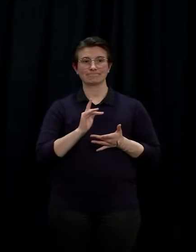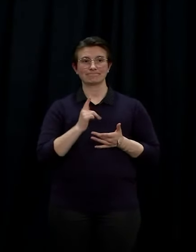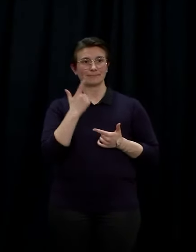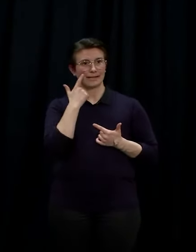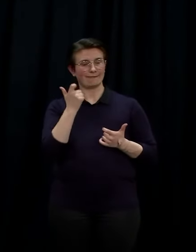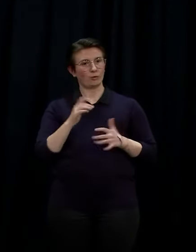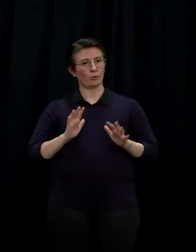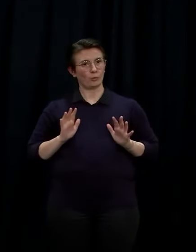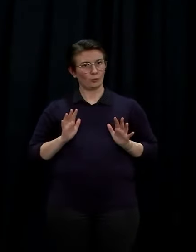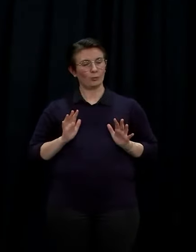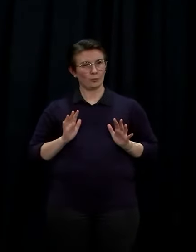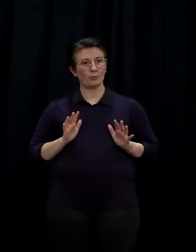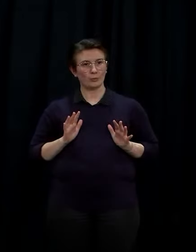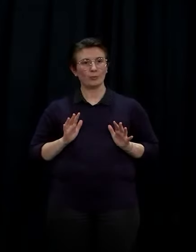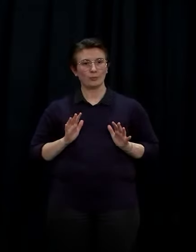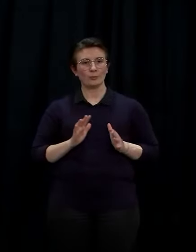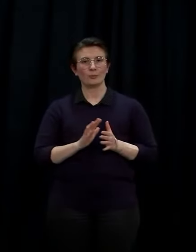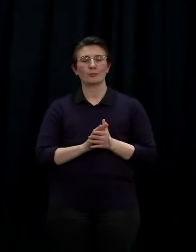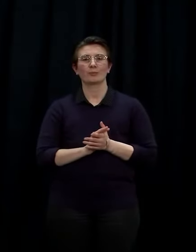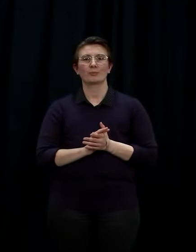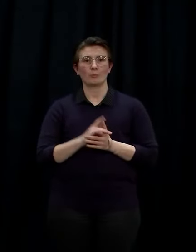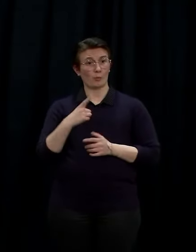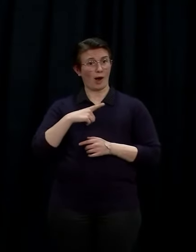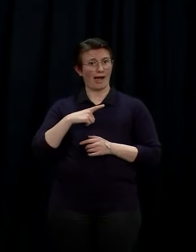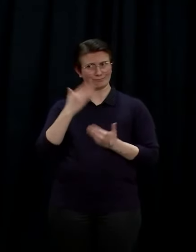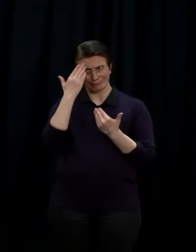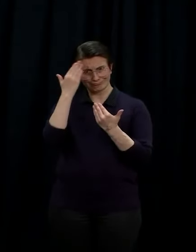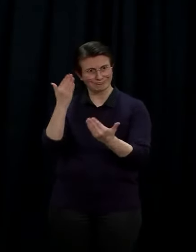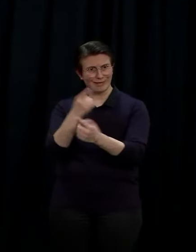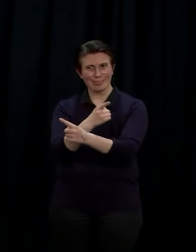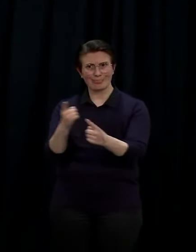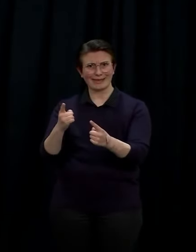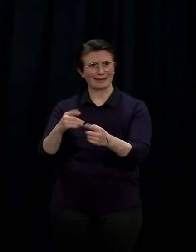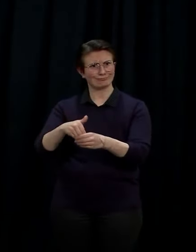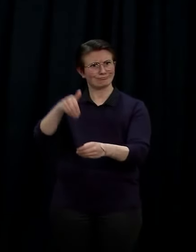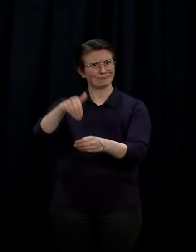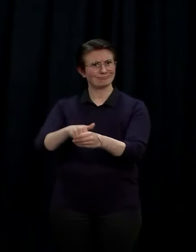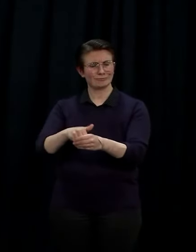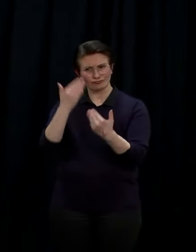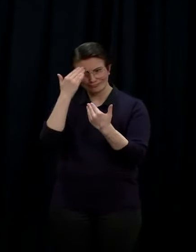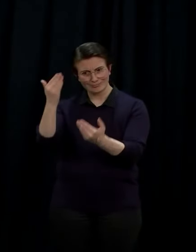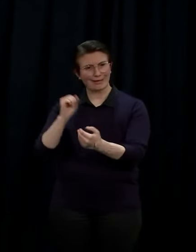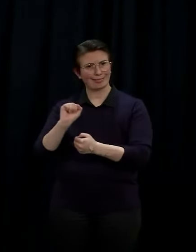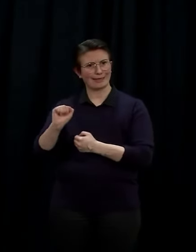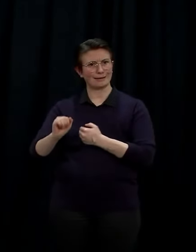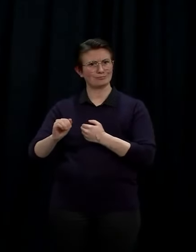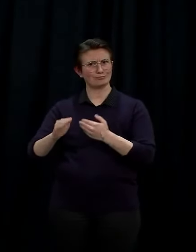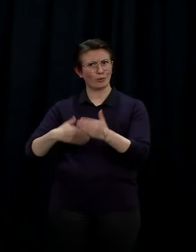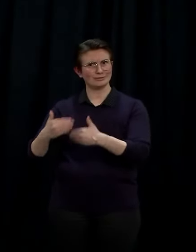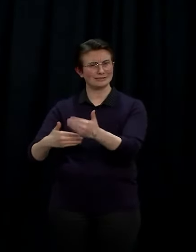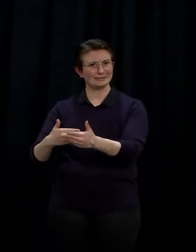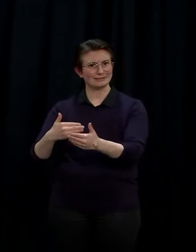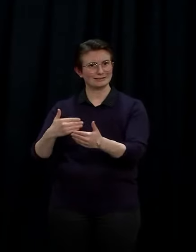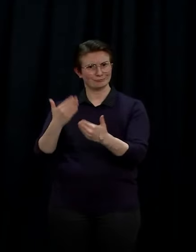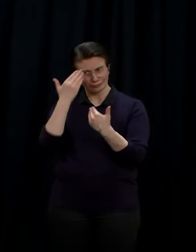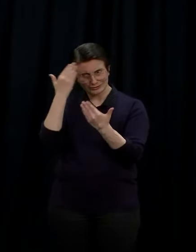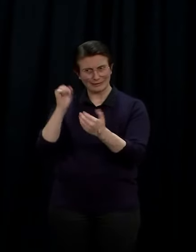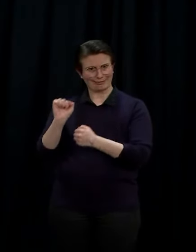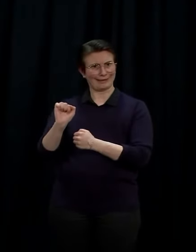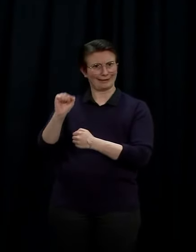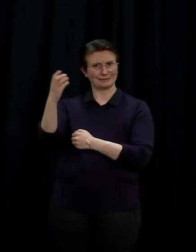sovereignty of other countries and their electoral processes. And I can assure you I do that publicly, I do that privately. So